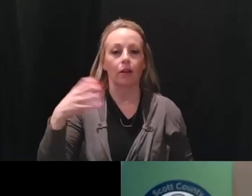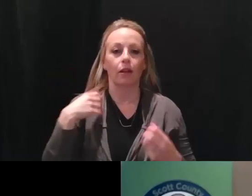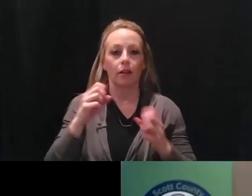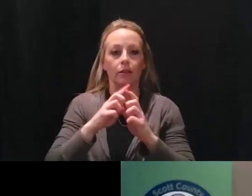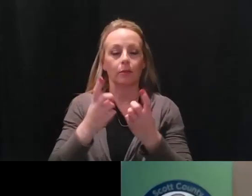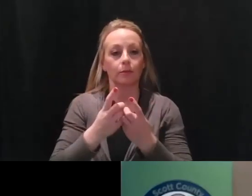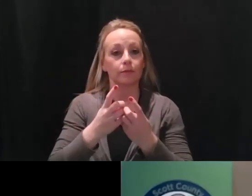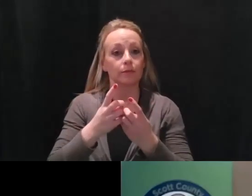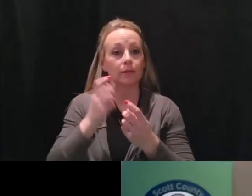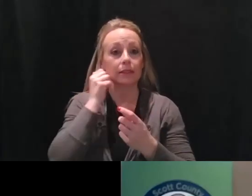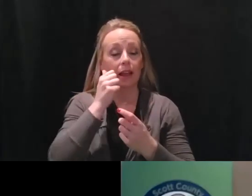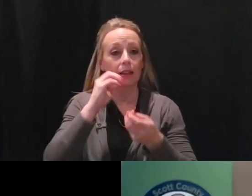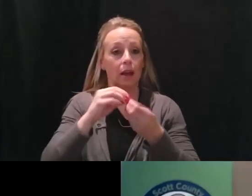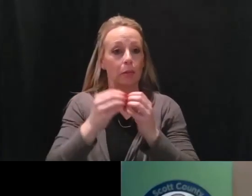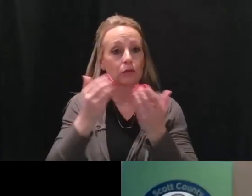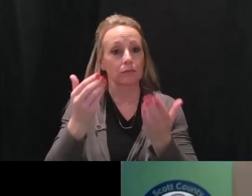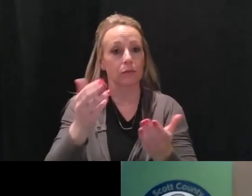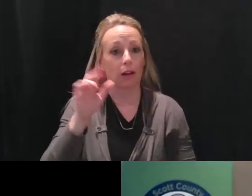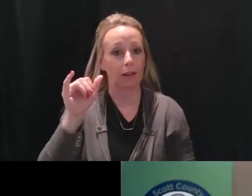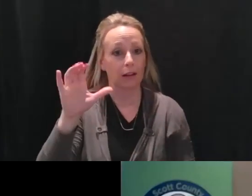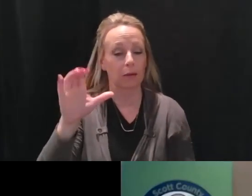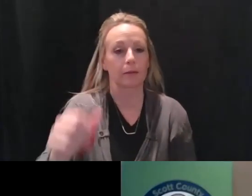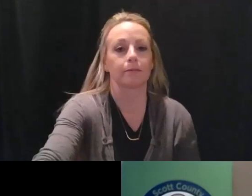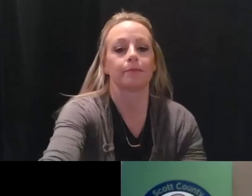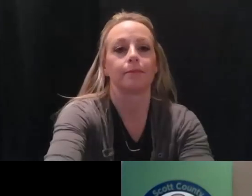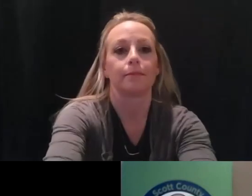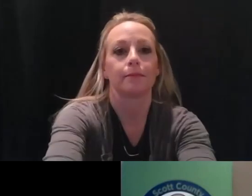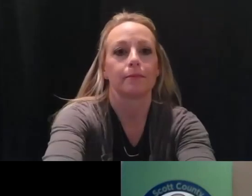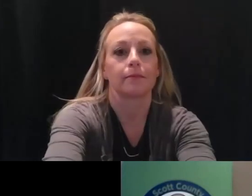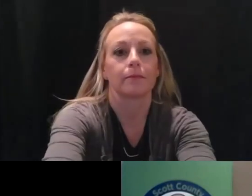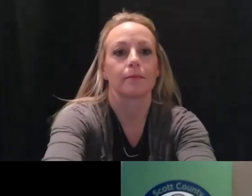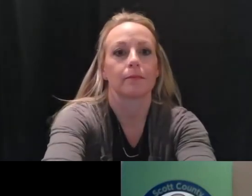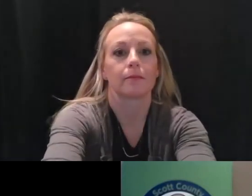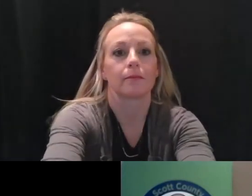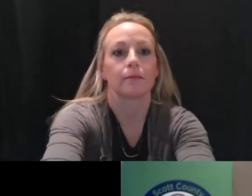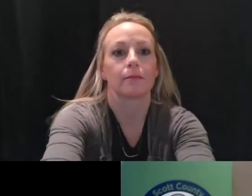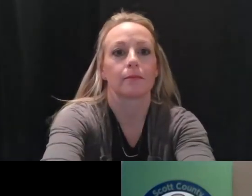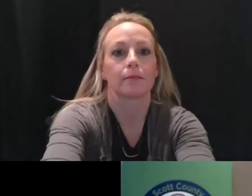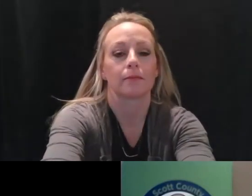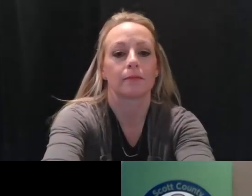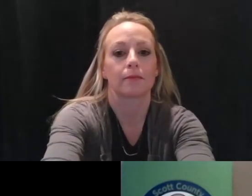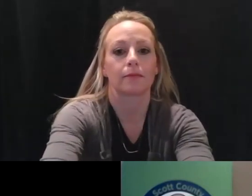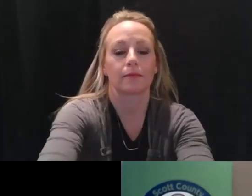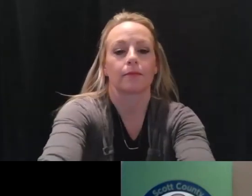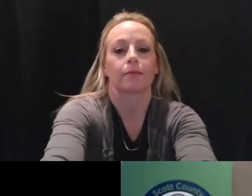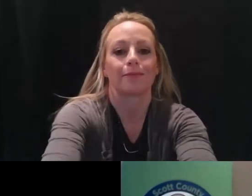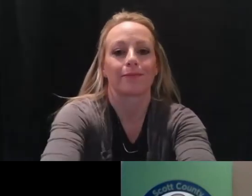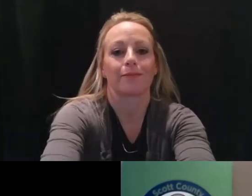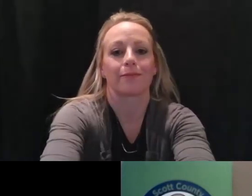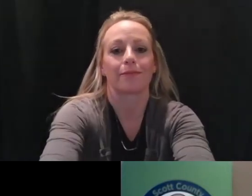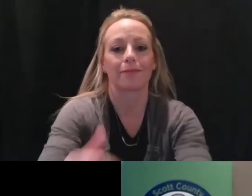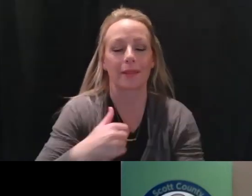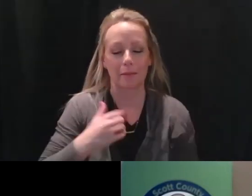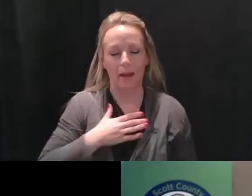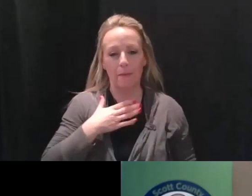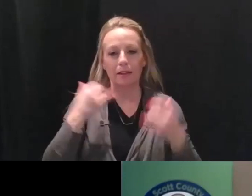Nita, what do we have in Rock Island County? So I am happy today to be able to say that we have 0 deaths reported